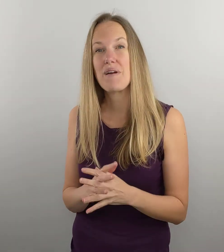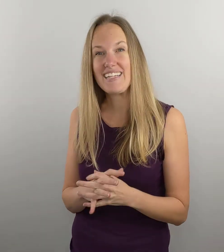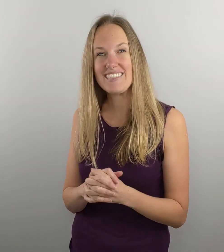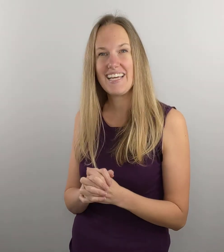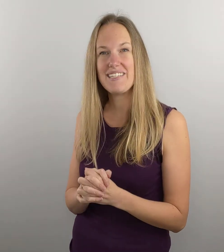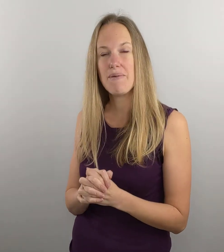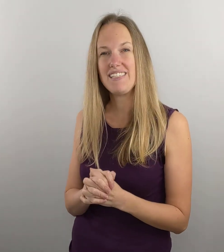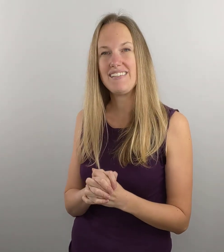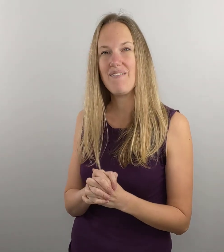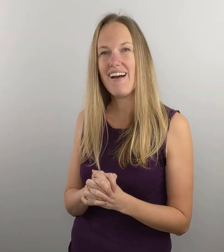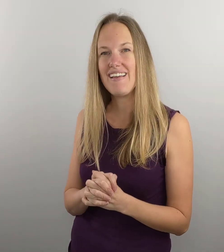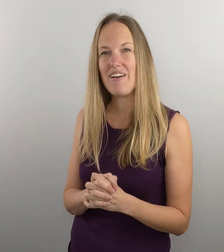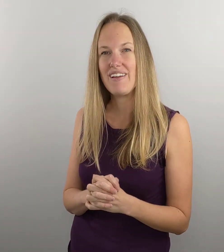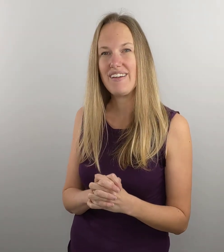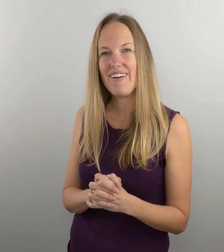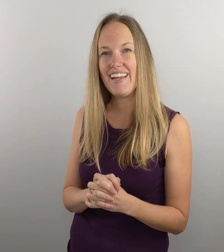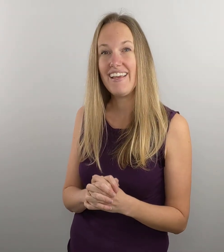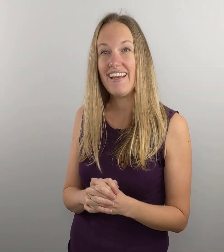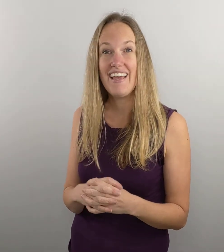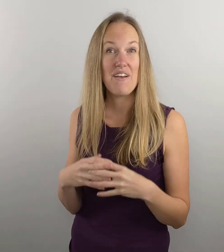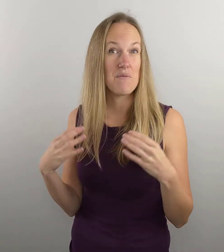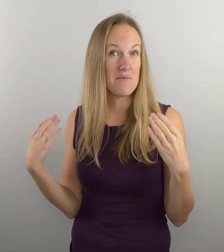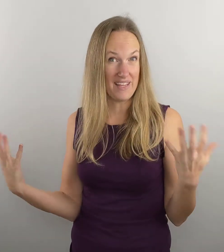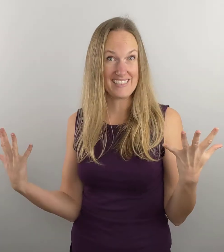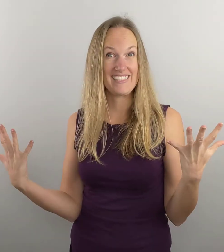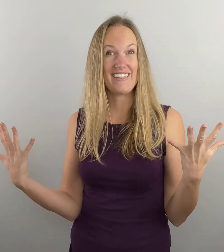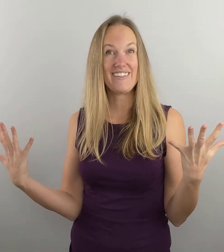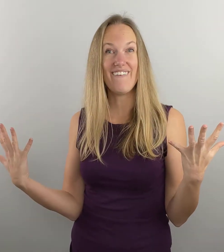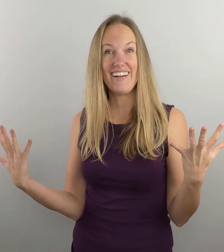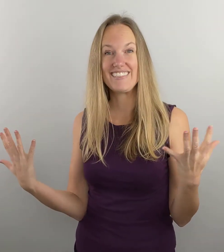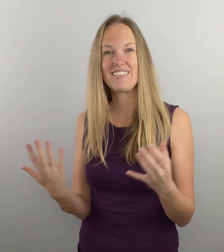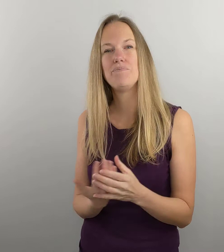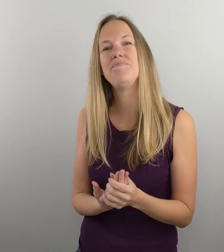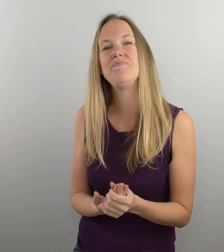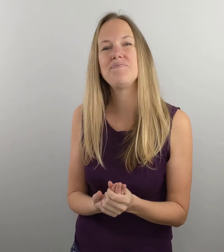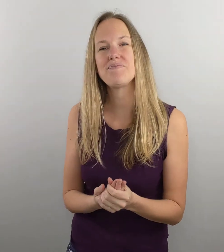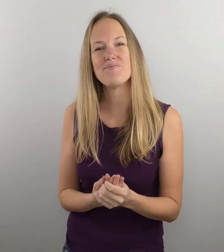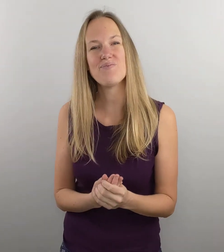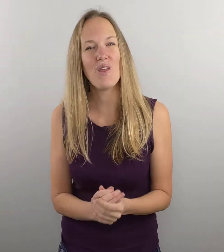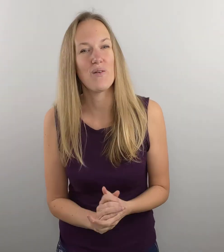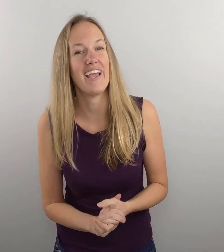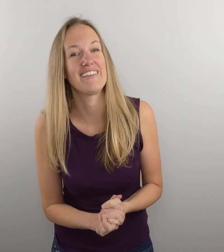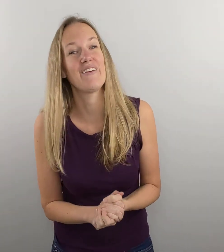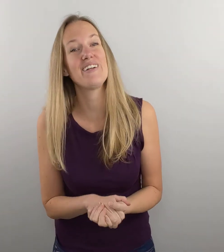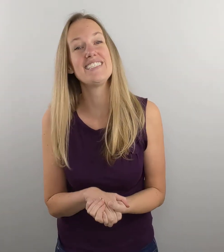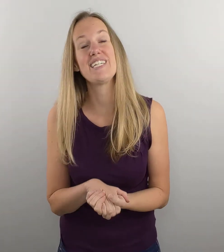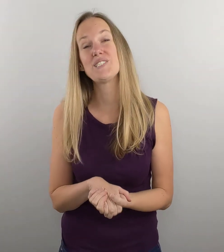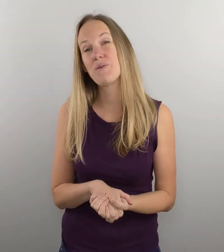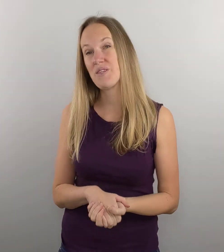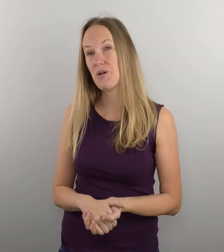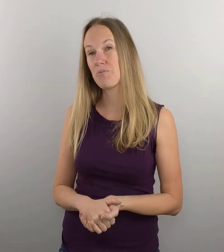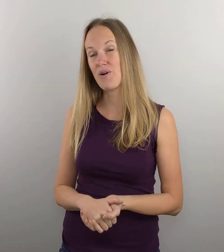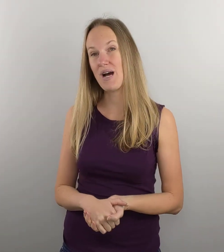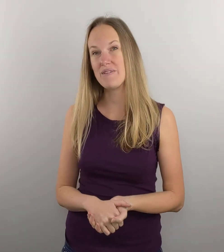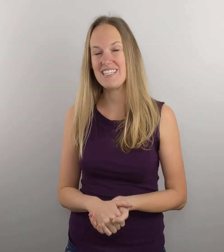practice that as much as you want, and when you're ready, let's start the chorus. Okay, the chorus starts with your promise